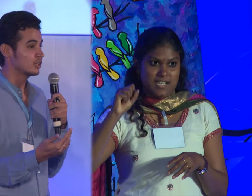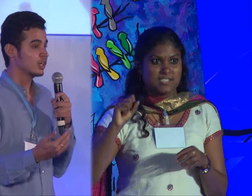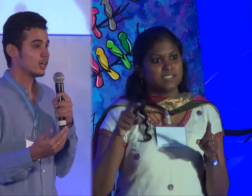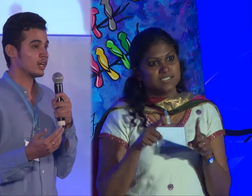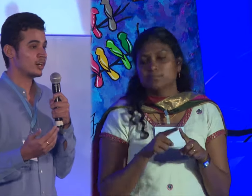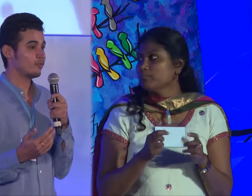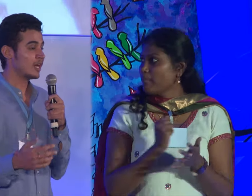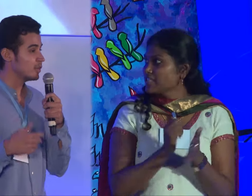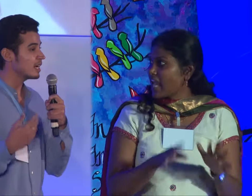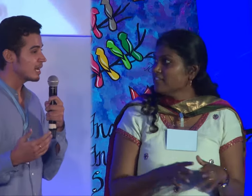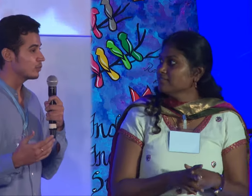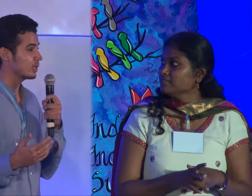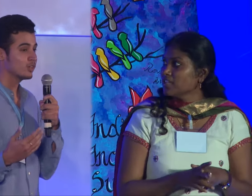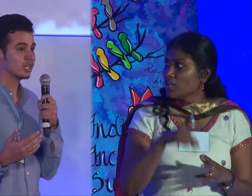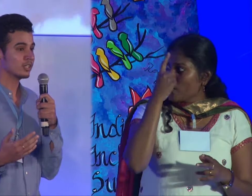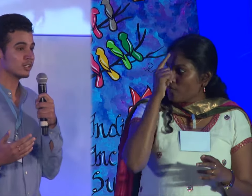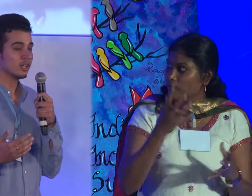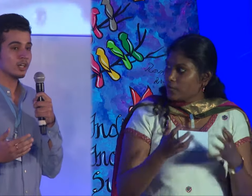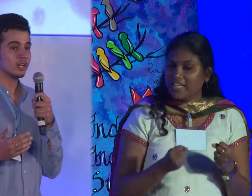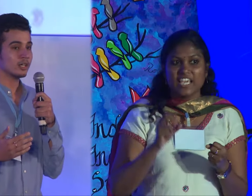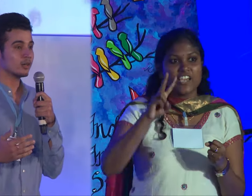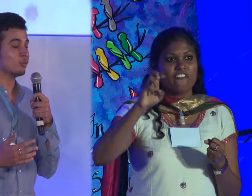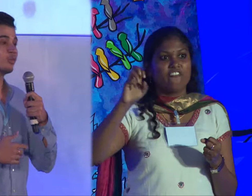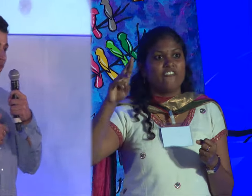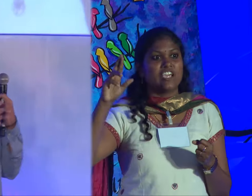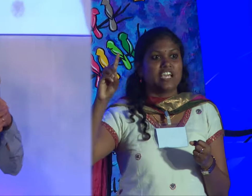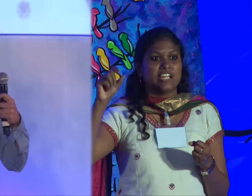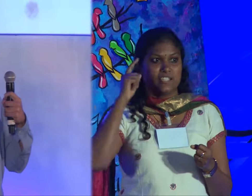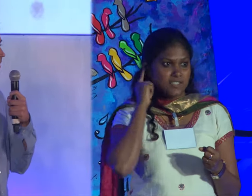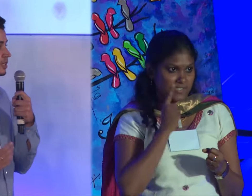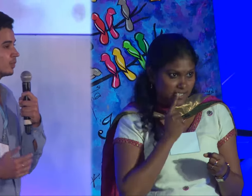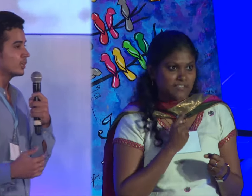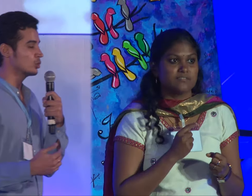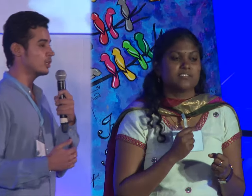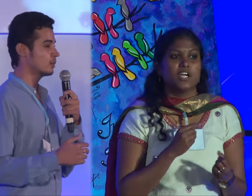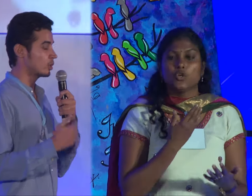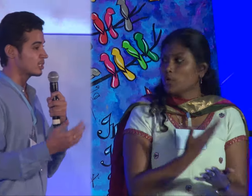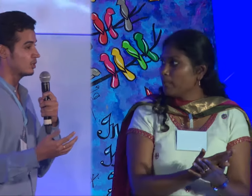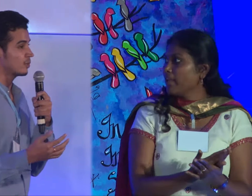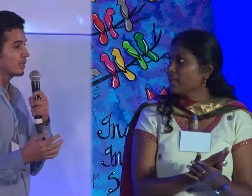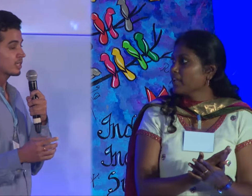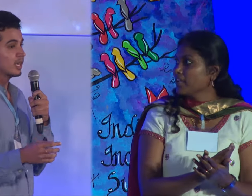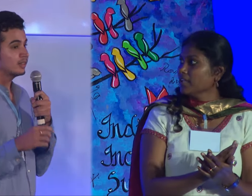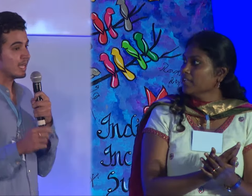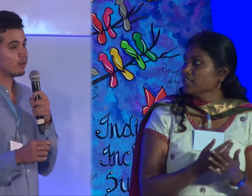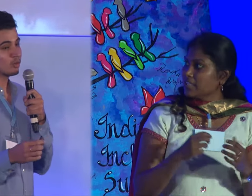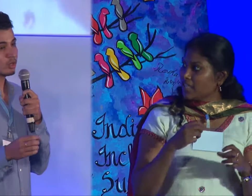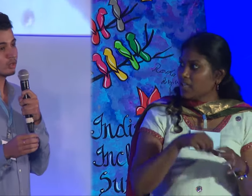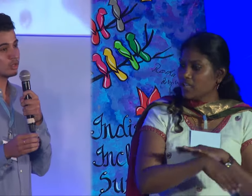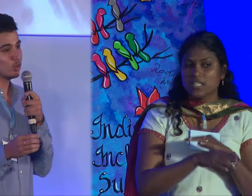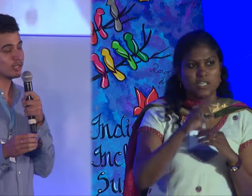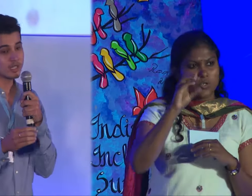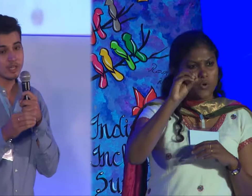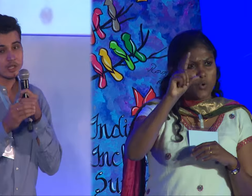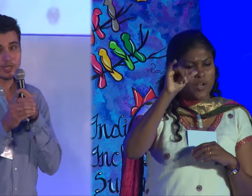Mission Rio 16, where we attempt to take Virender through the right mechanism to the Rio 16 Olympics. There, what we